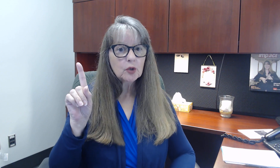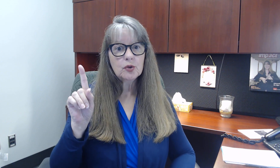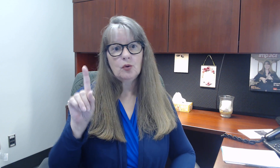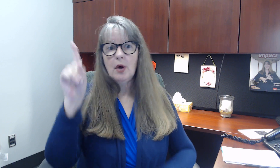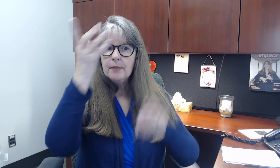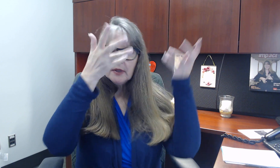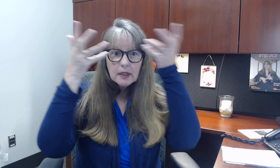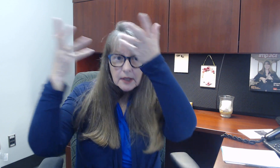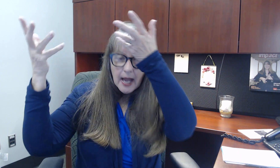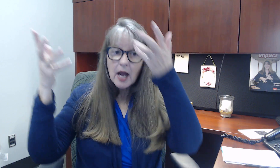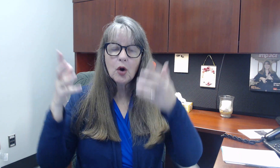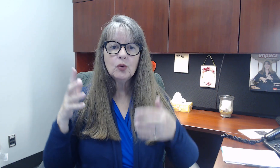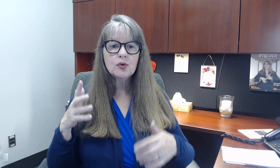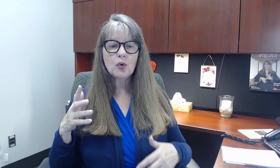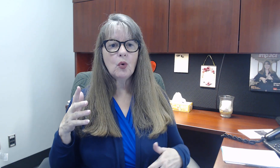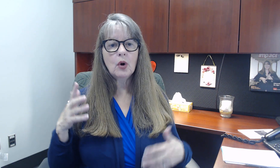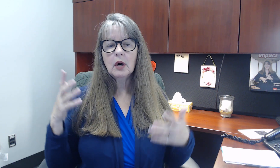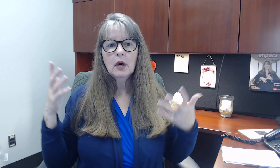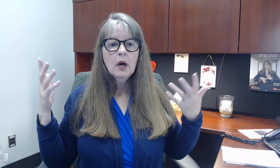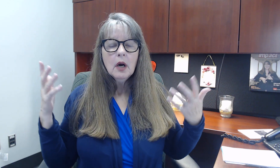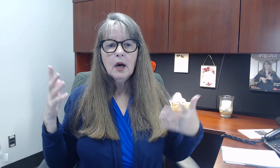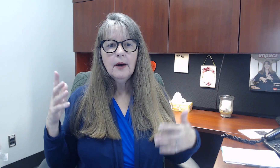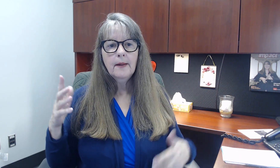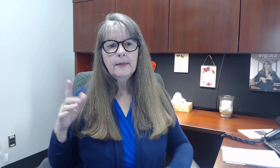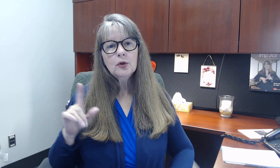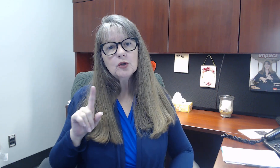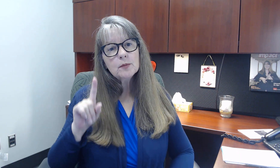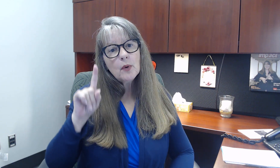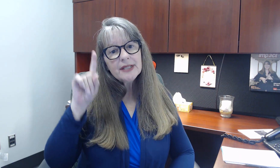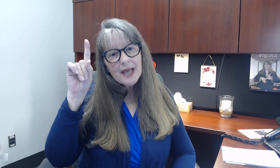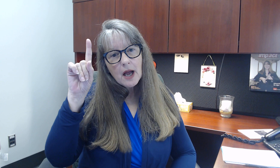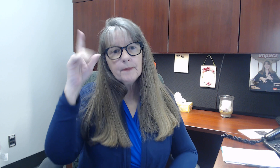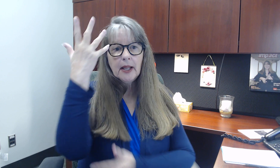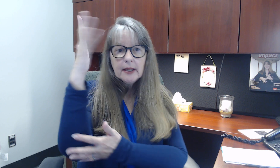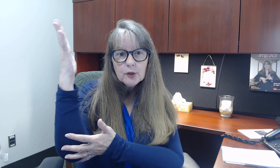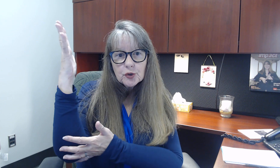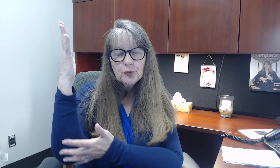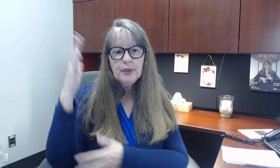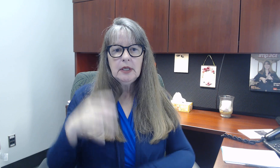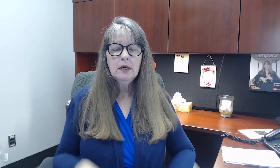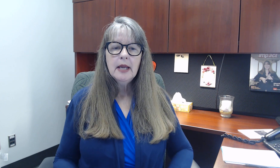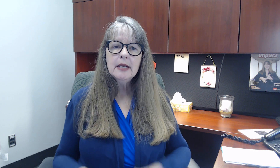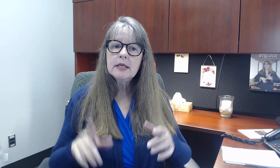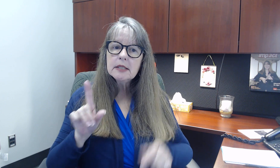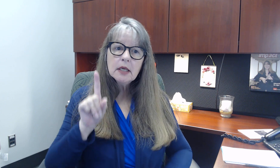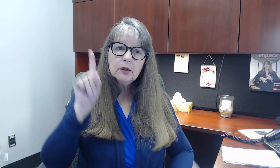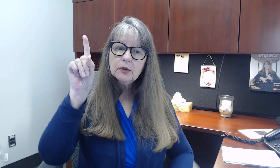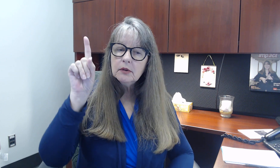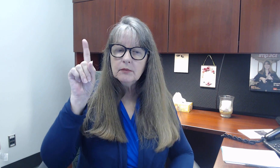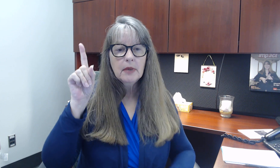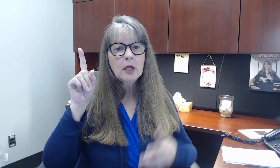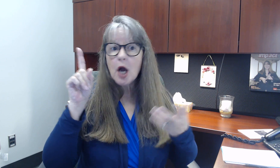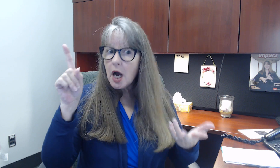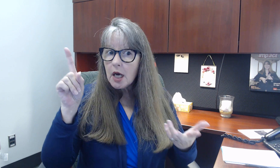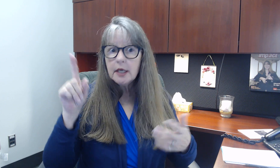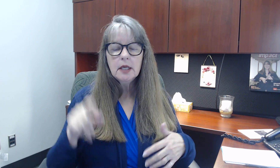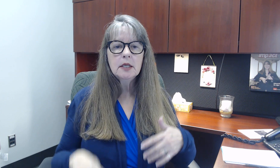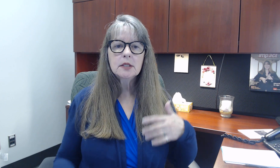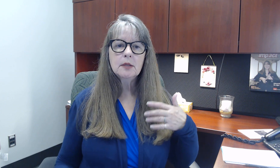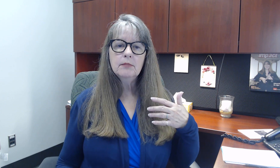or up in the clouds, or you're just pointing up like in the tree. It doesn't mean God. It doesn't